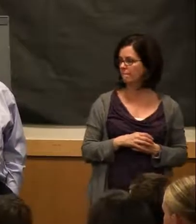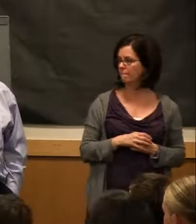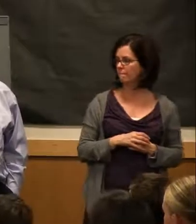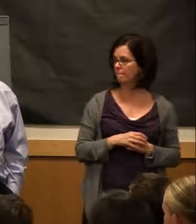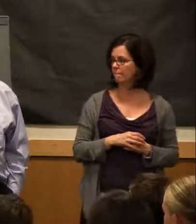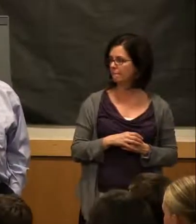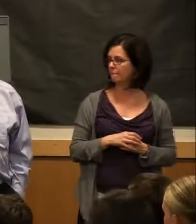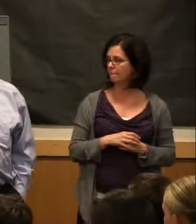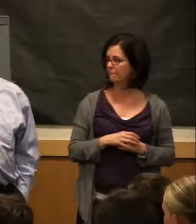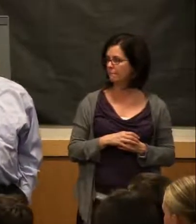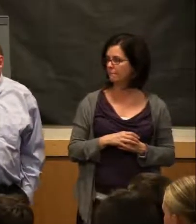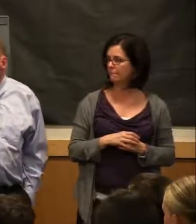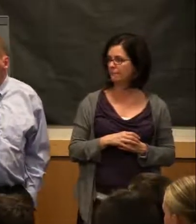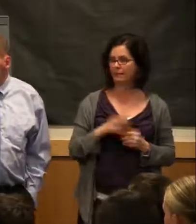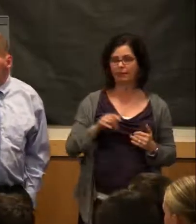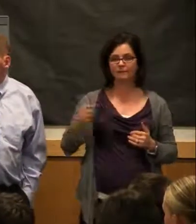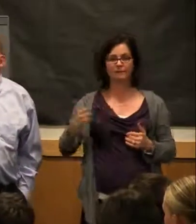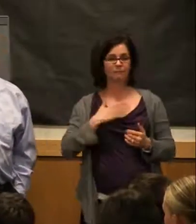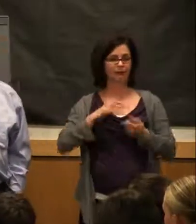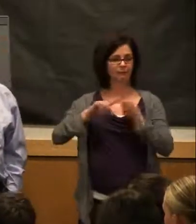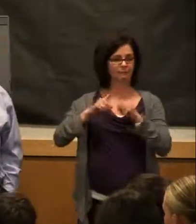I'm going to turn it over to my friend Sam.